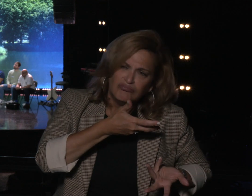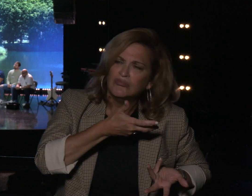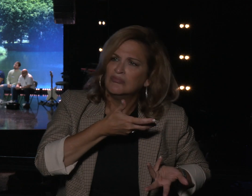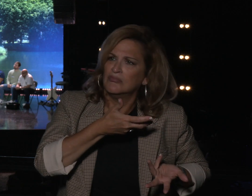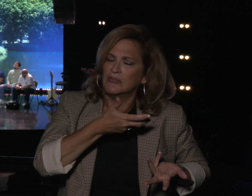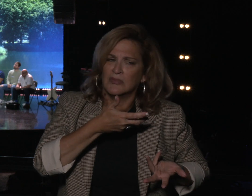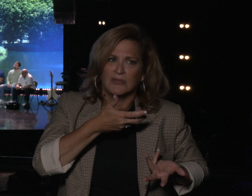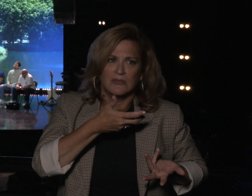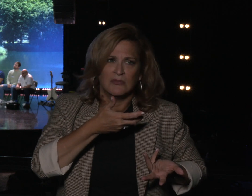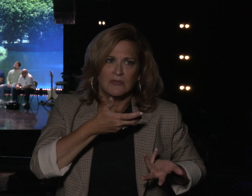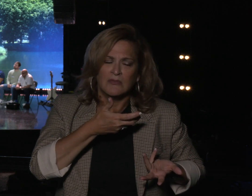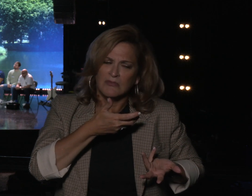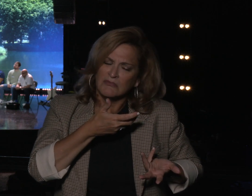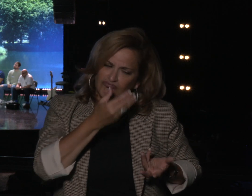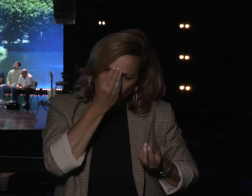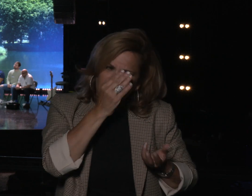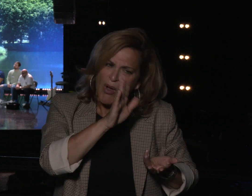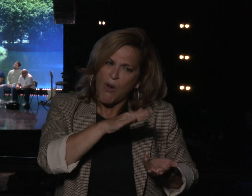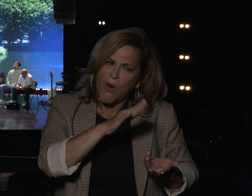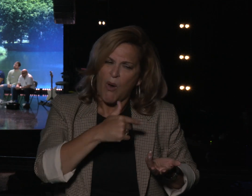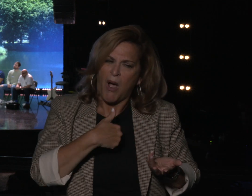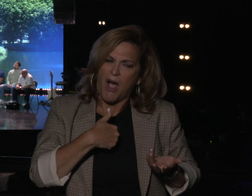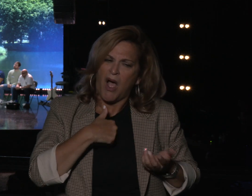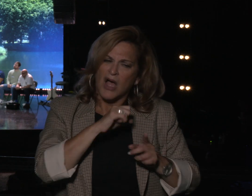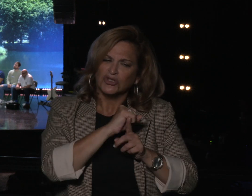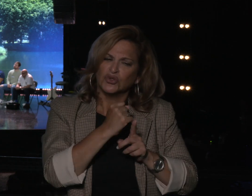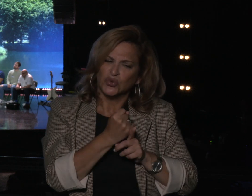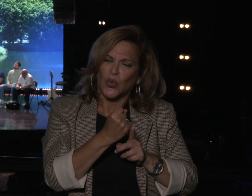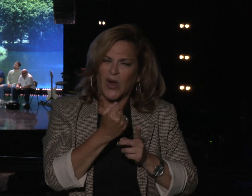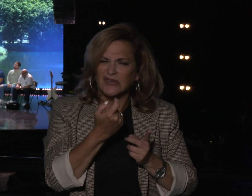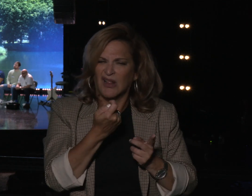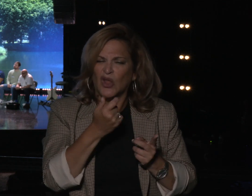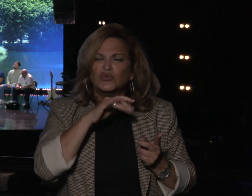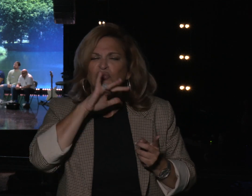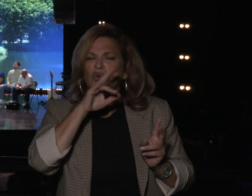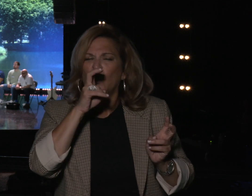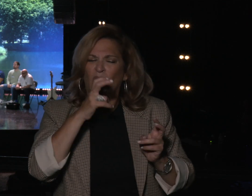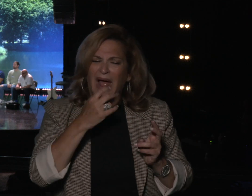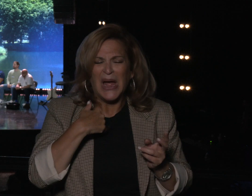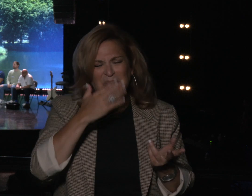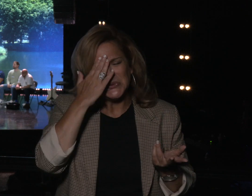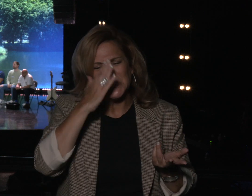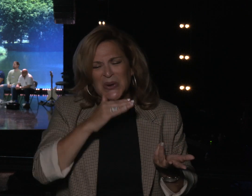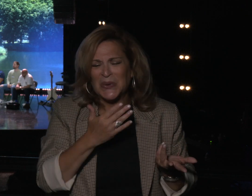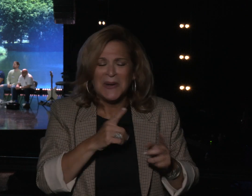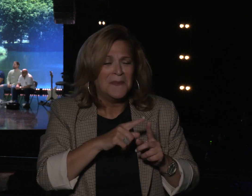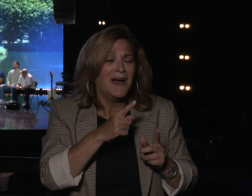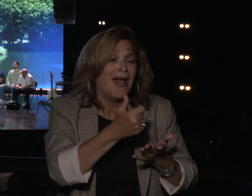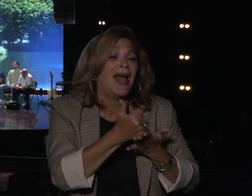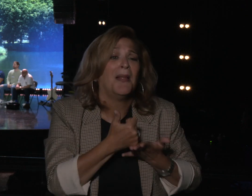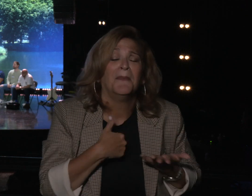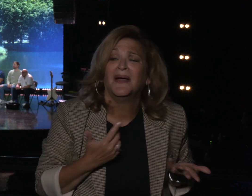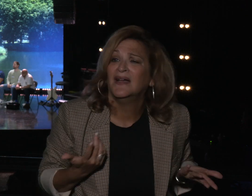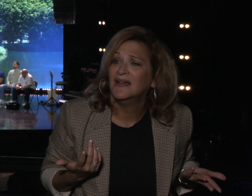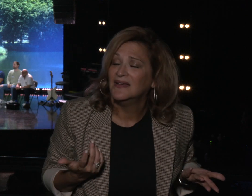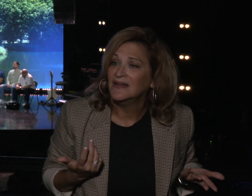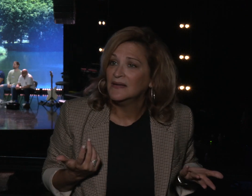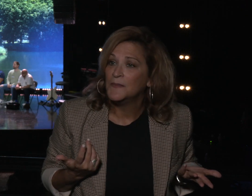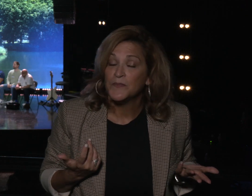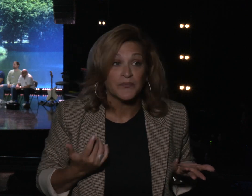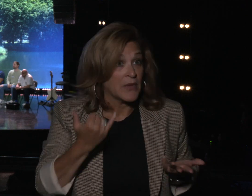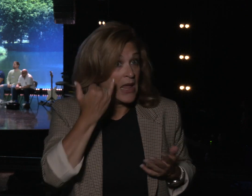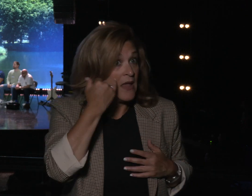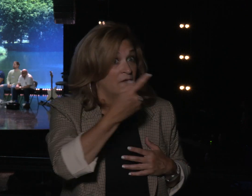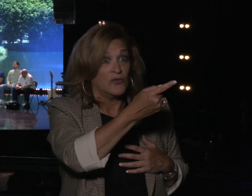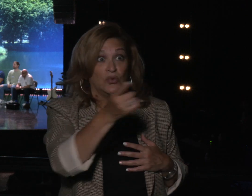be vulnerable with and be like, hey, this is my dirty, stinky situation. I know it's nasty, but would you help? And if you don't have